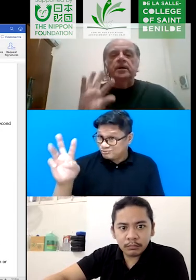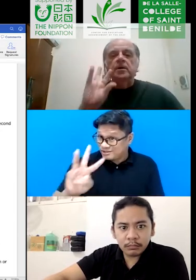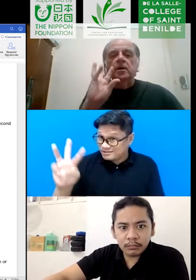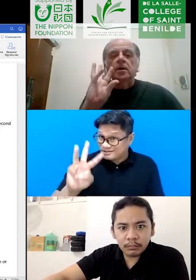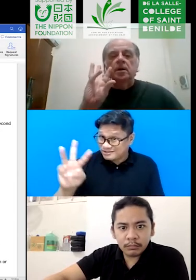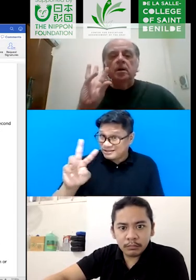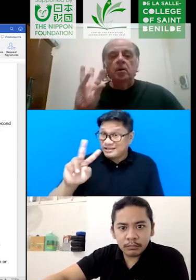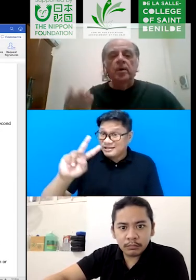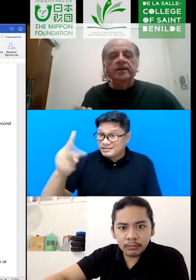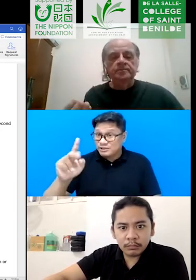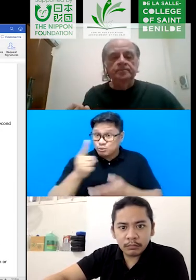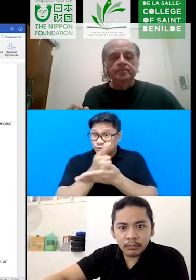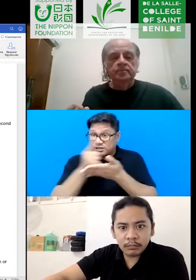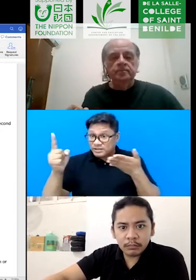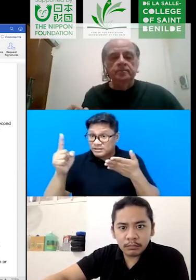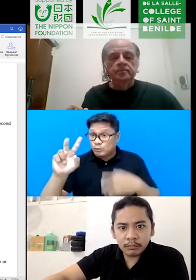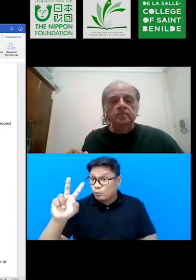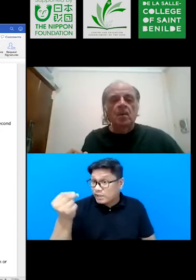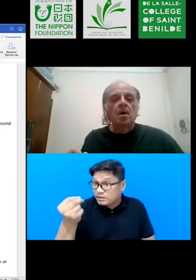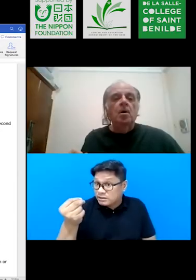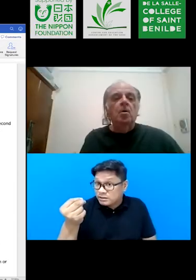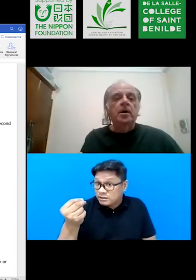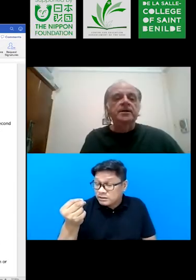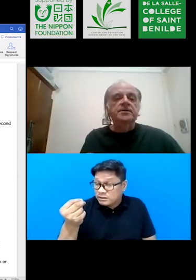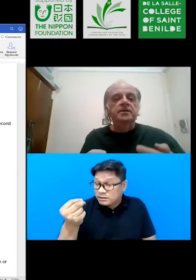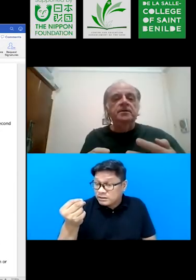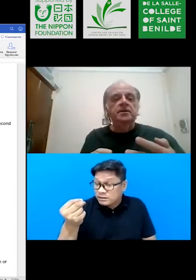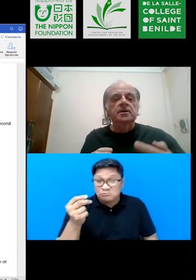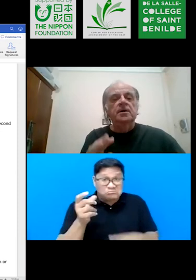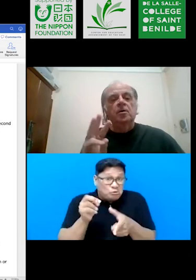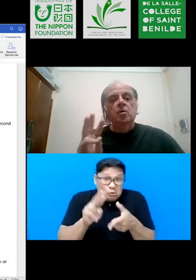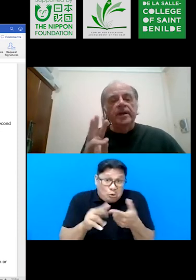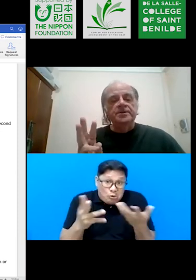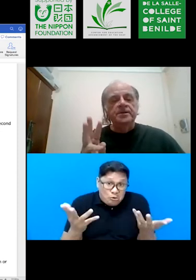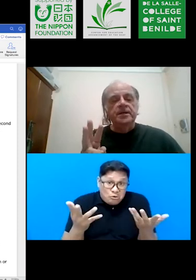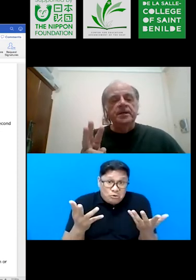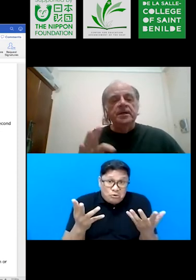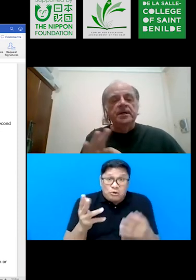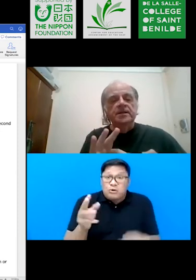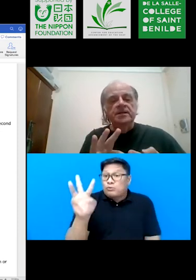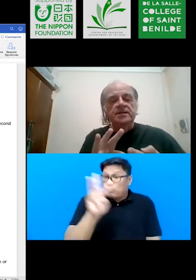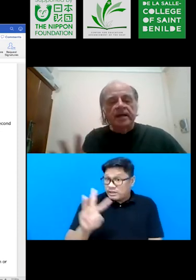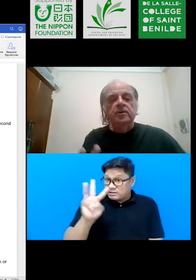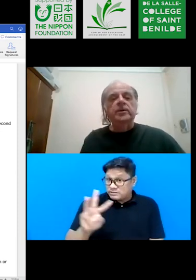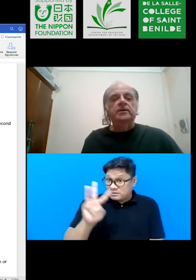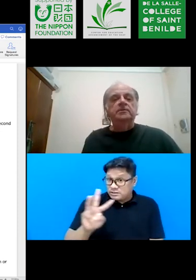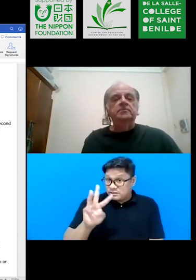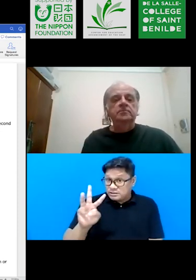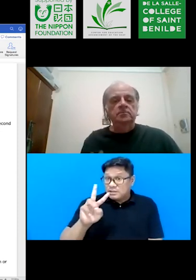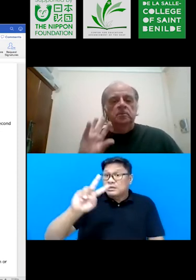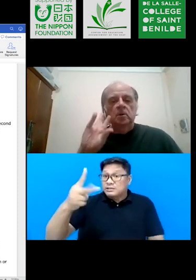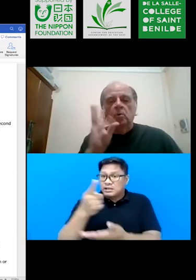second week, when? Or is it Wednesday, second